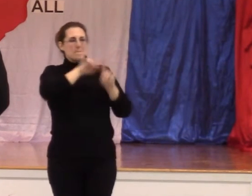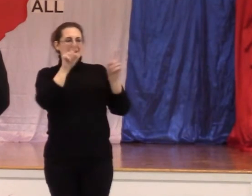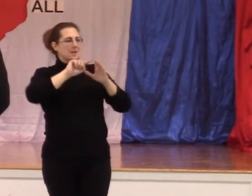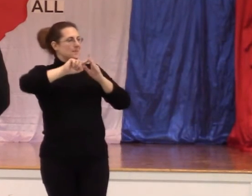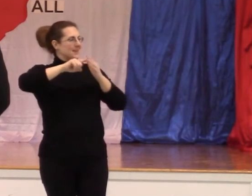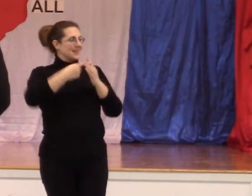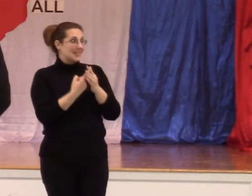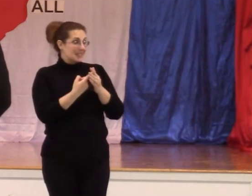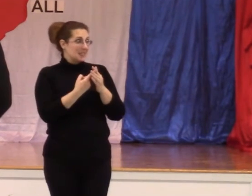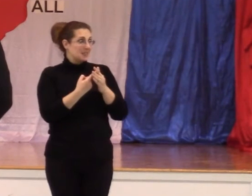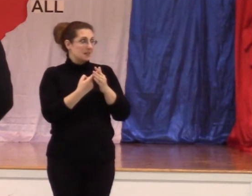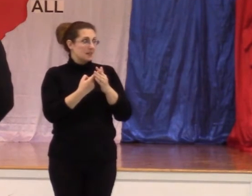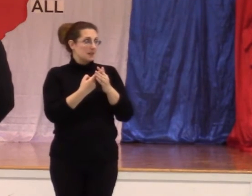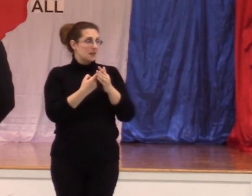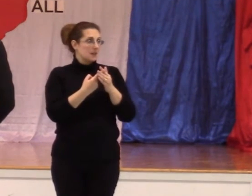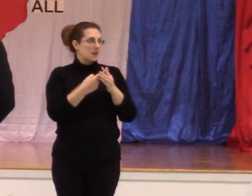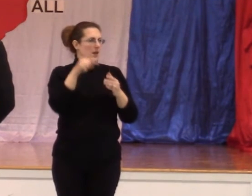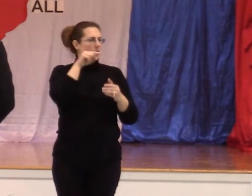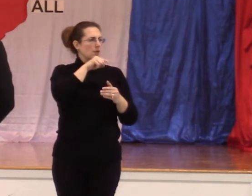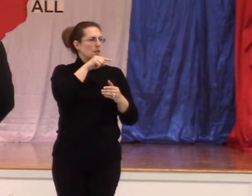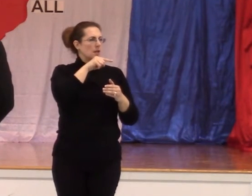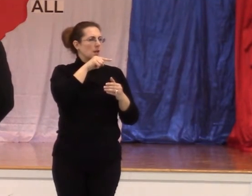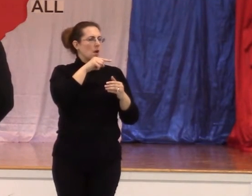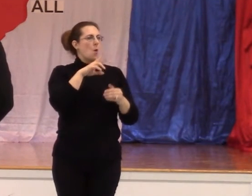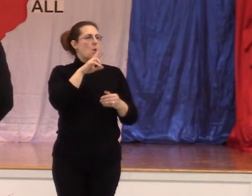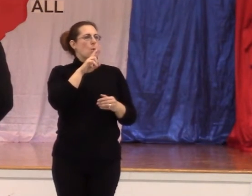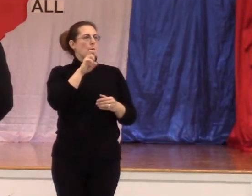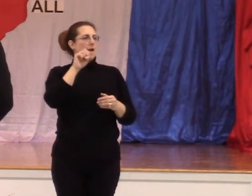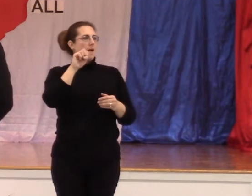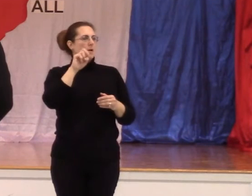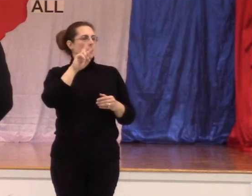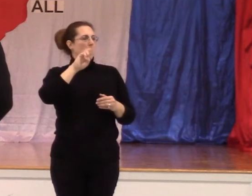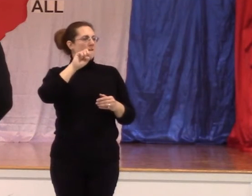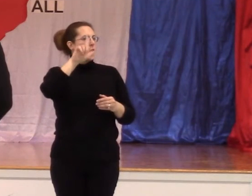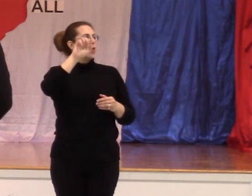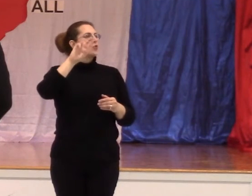begins by being revolutionary.